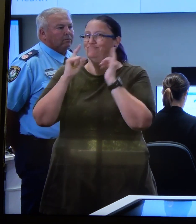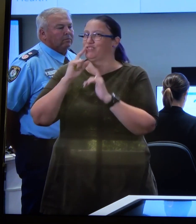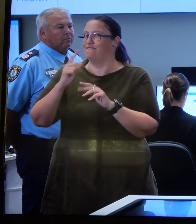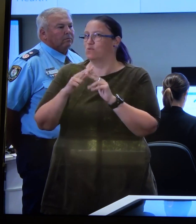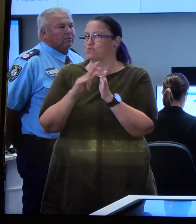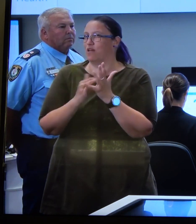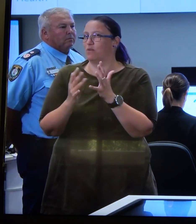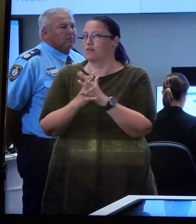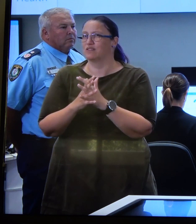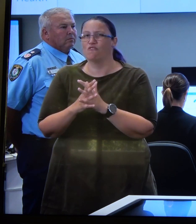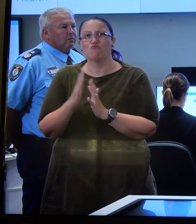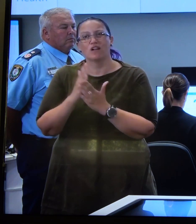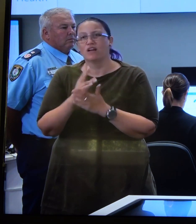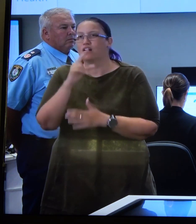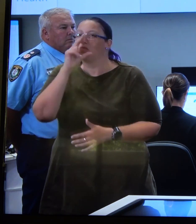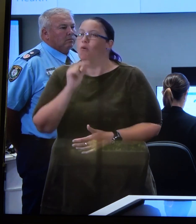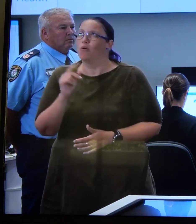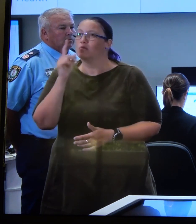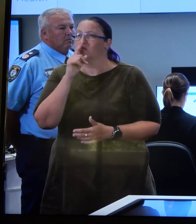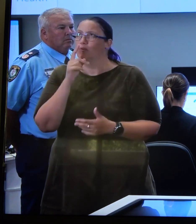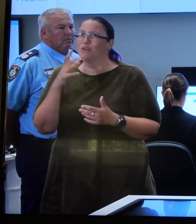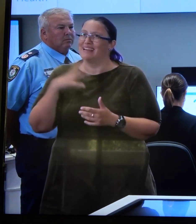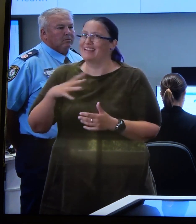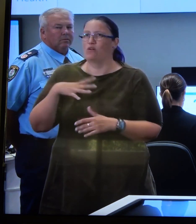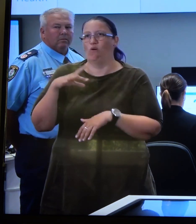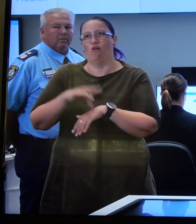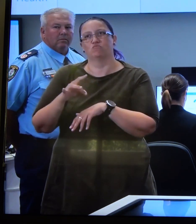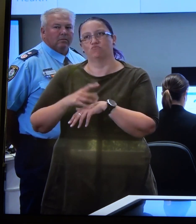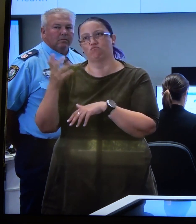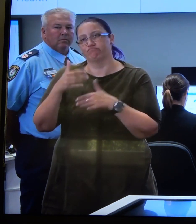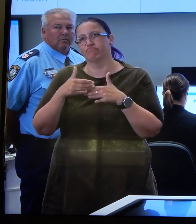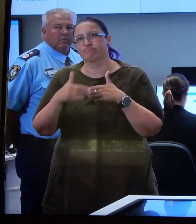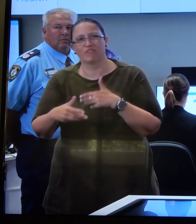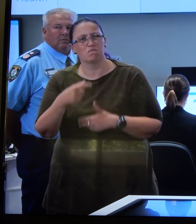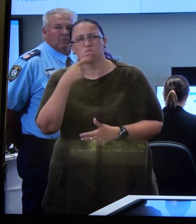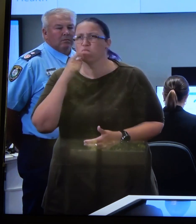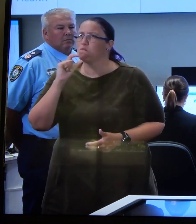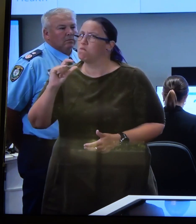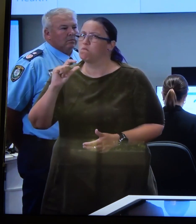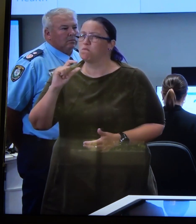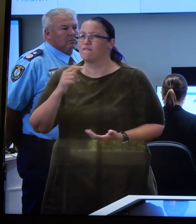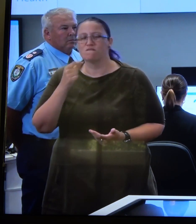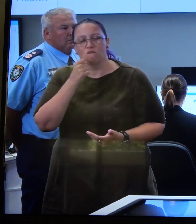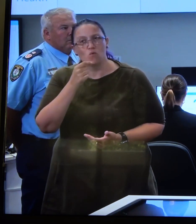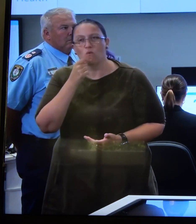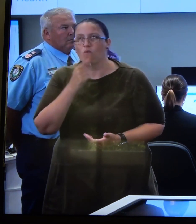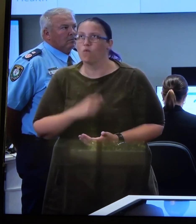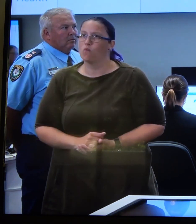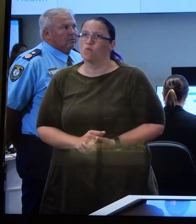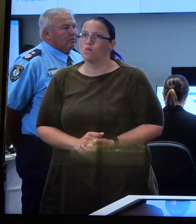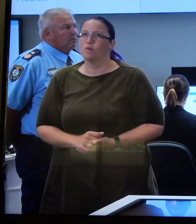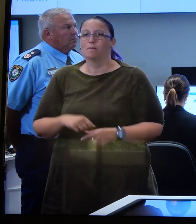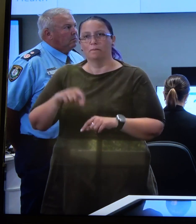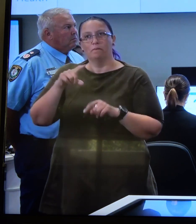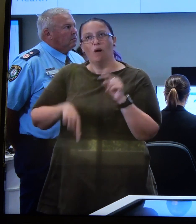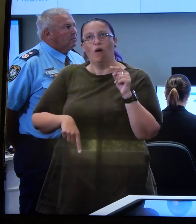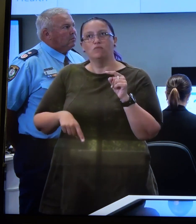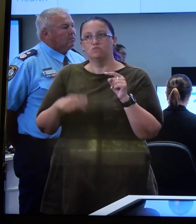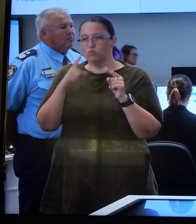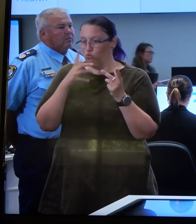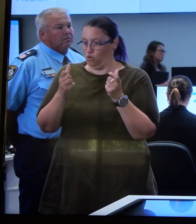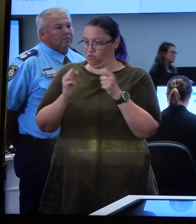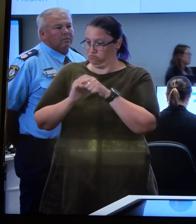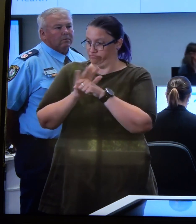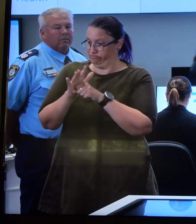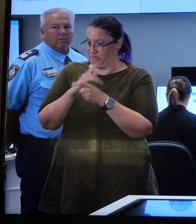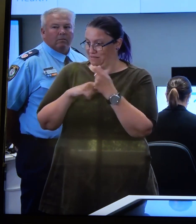very small number of people that have required intensive hospitalisation. The vast majority of cases have only shown mild